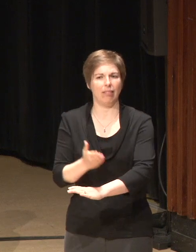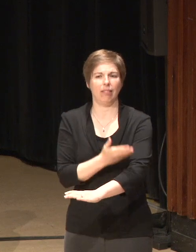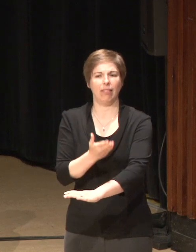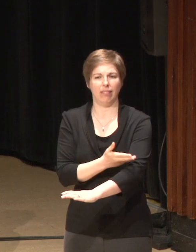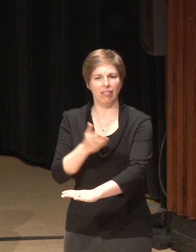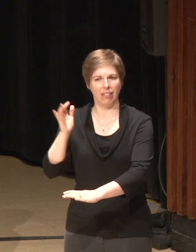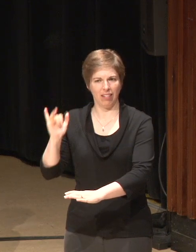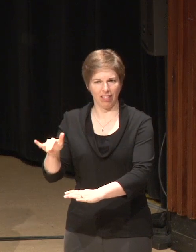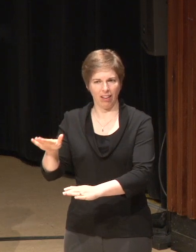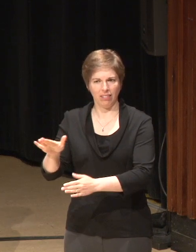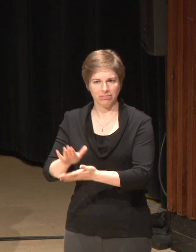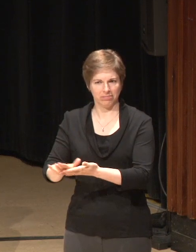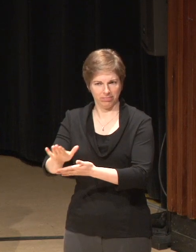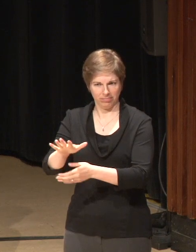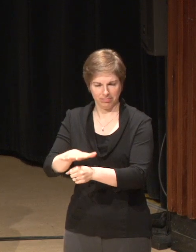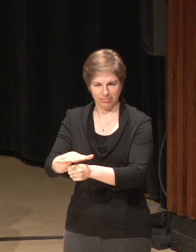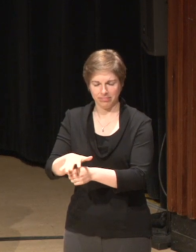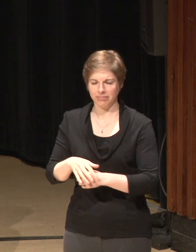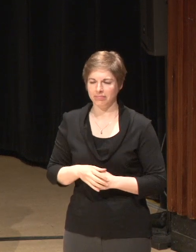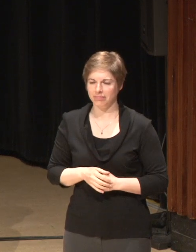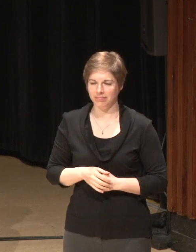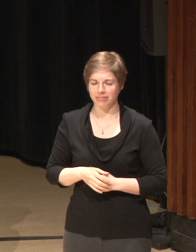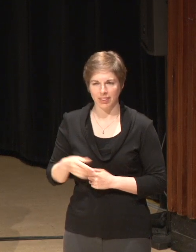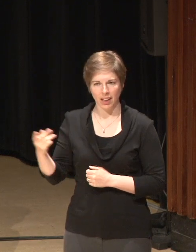were spending a fair amount of time together